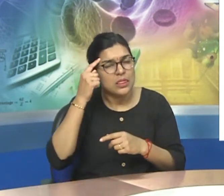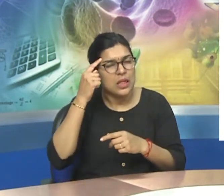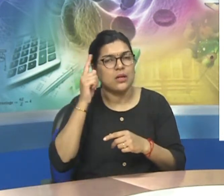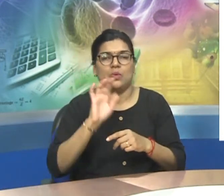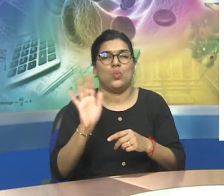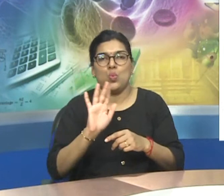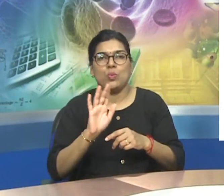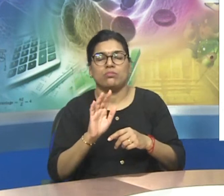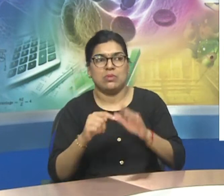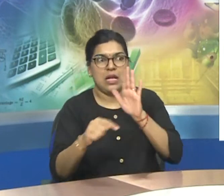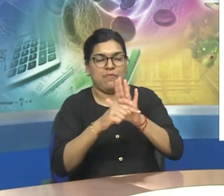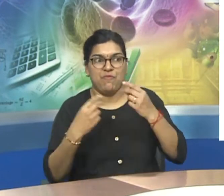TV sets?